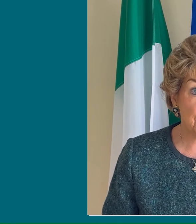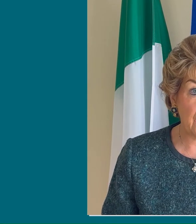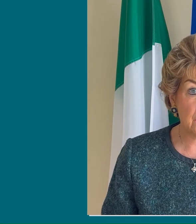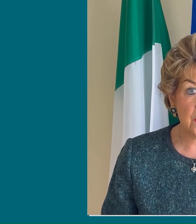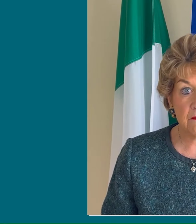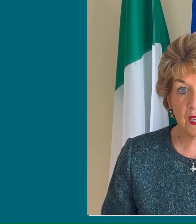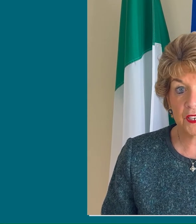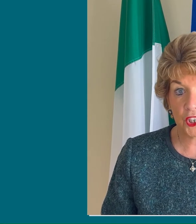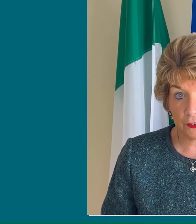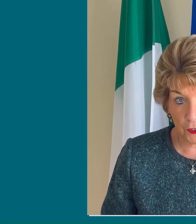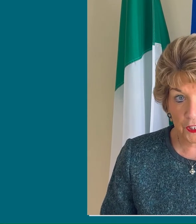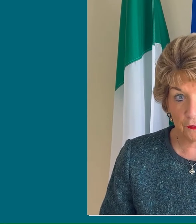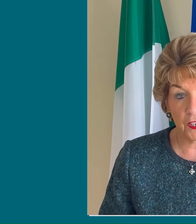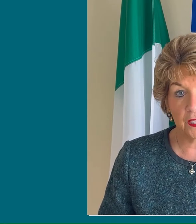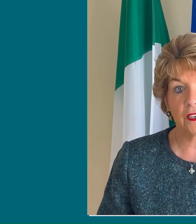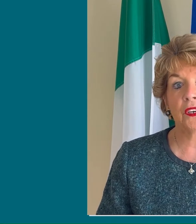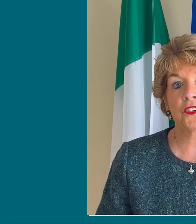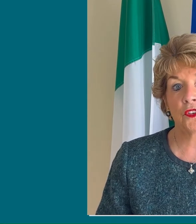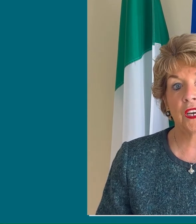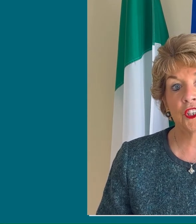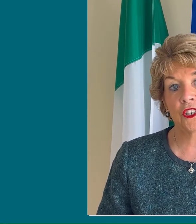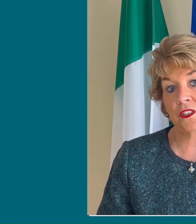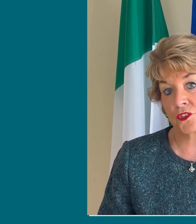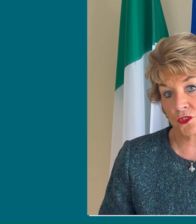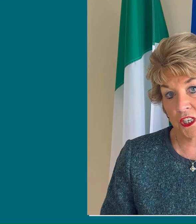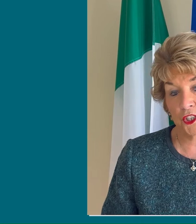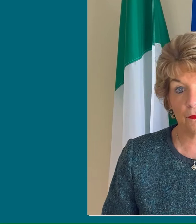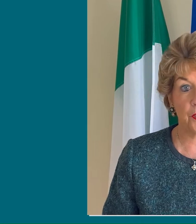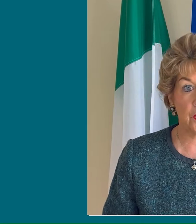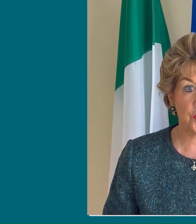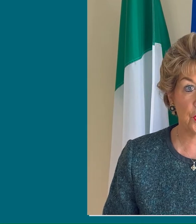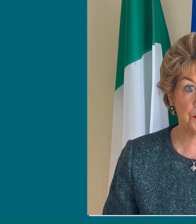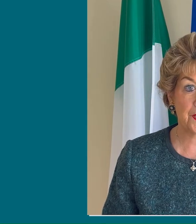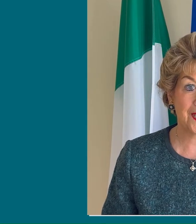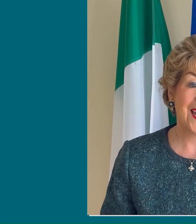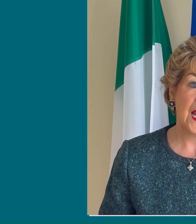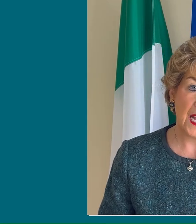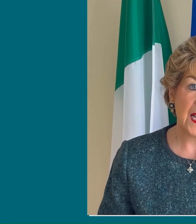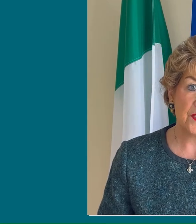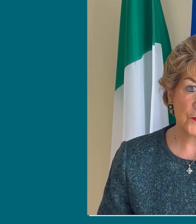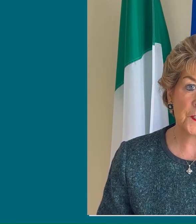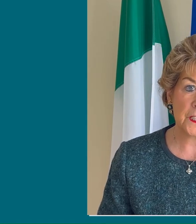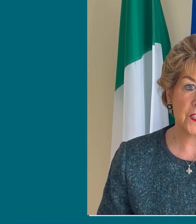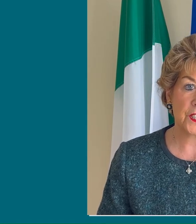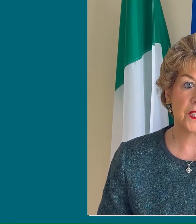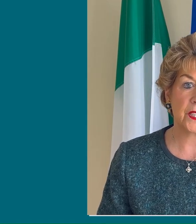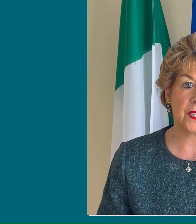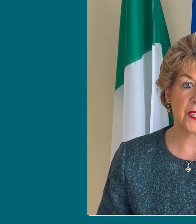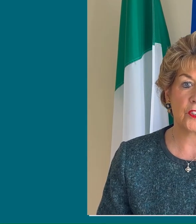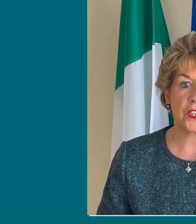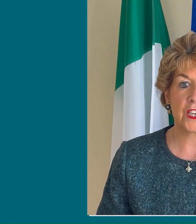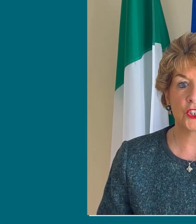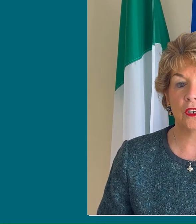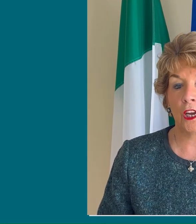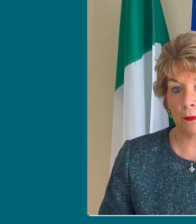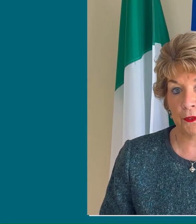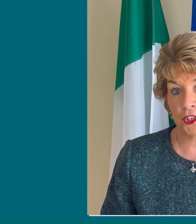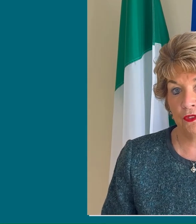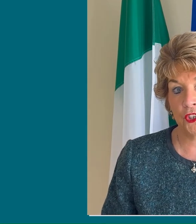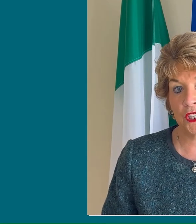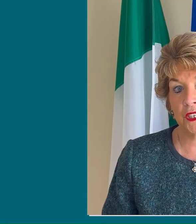mean expanding and diversifying our international strategic partnerships and facilitating